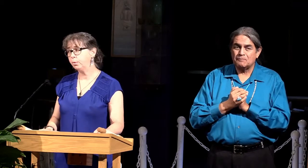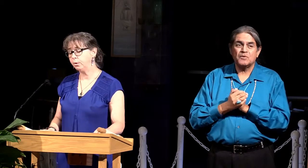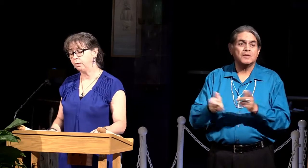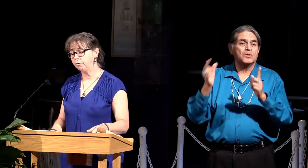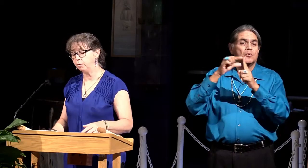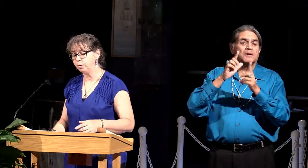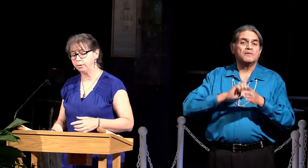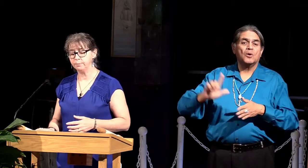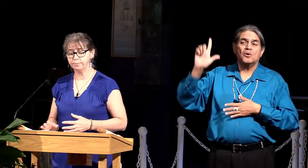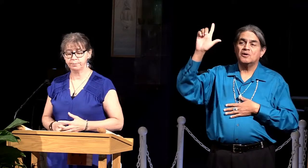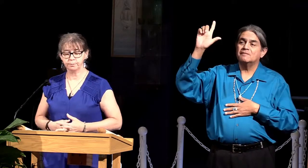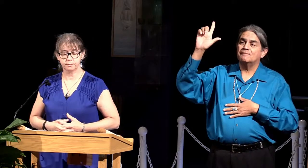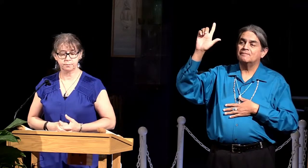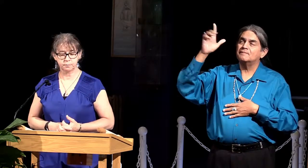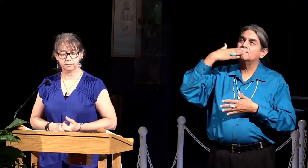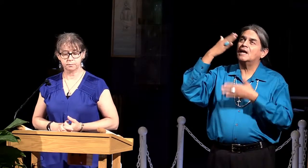The word of the Lord.